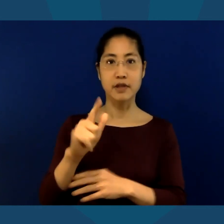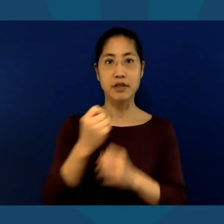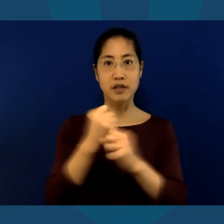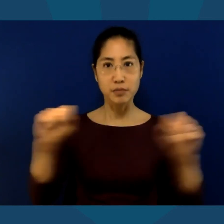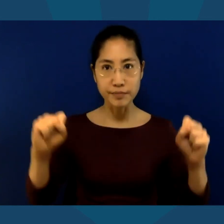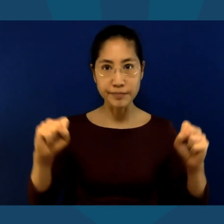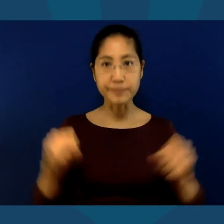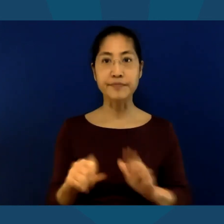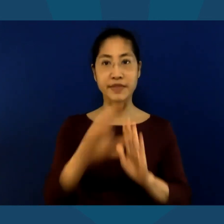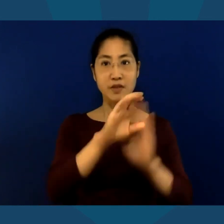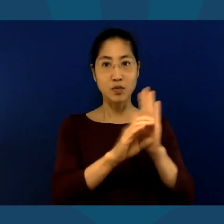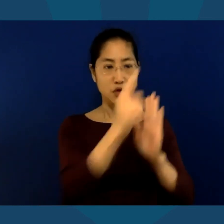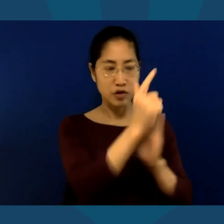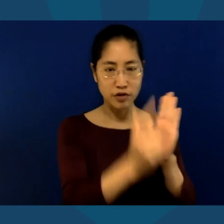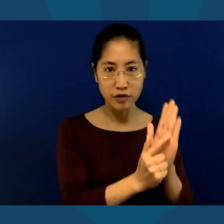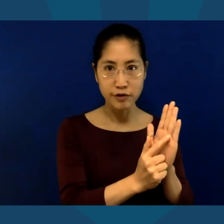ADA Title II,